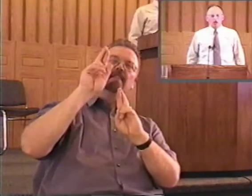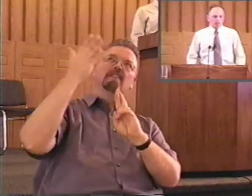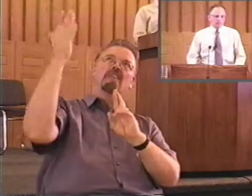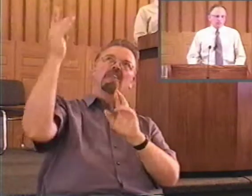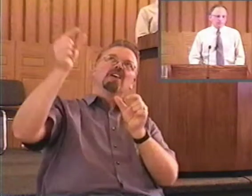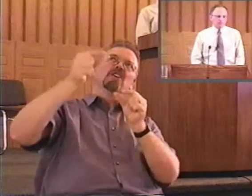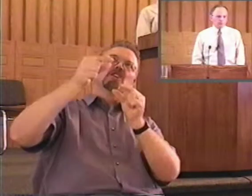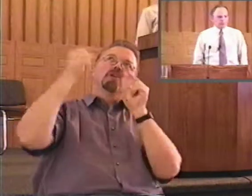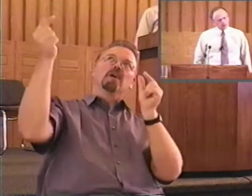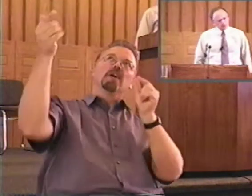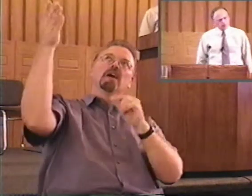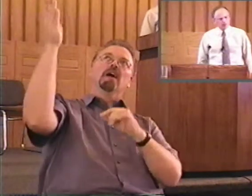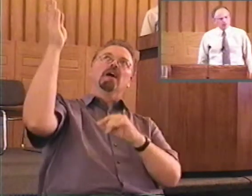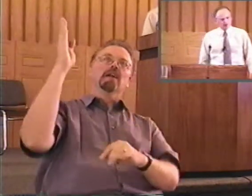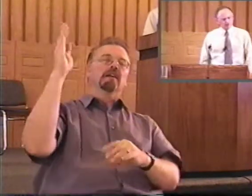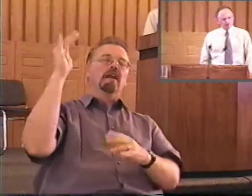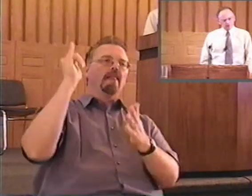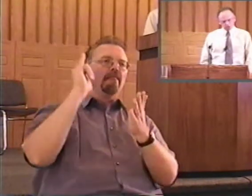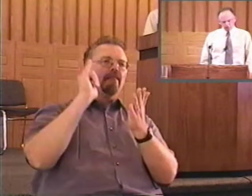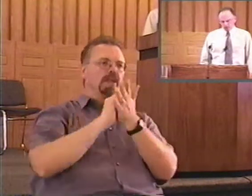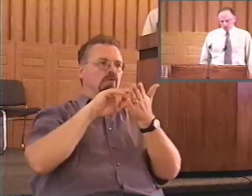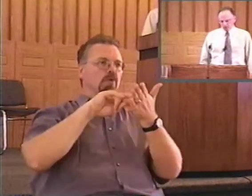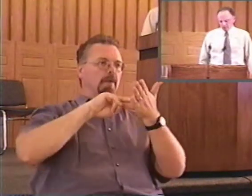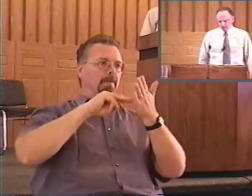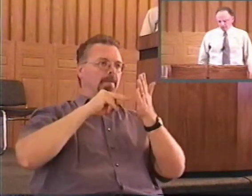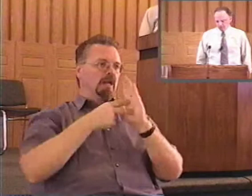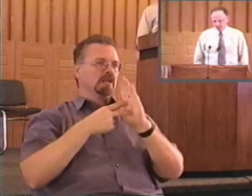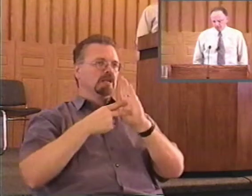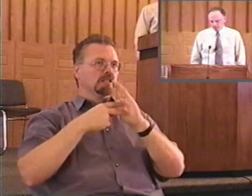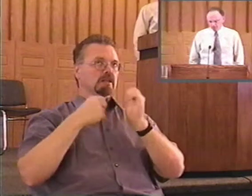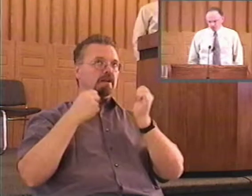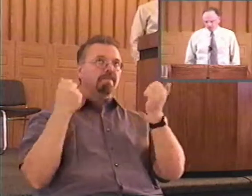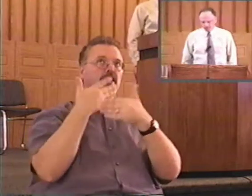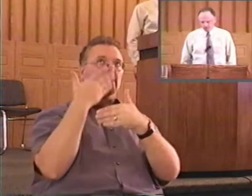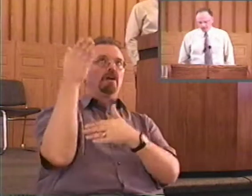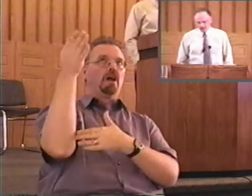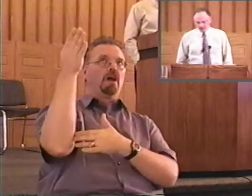great God. That's what it means to fear God.